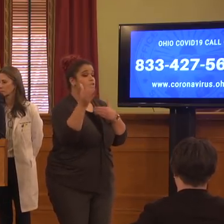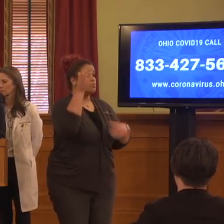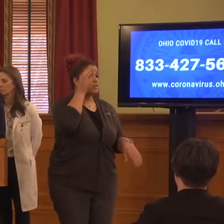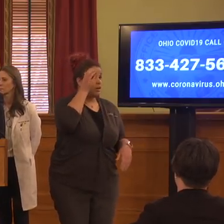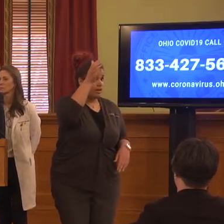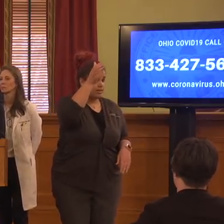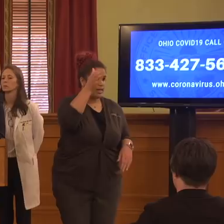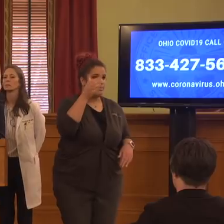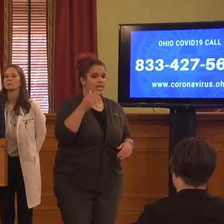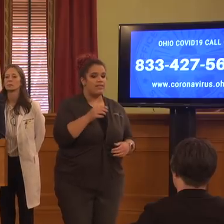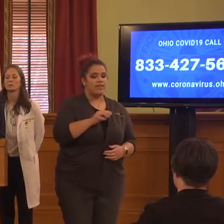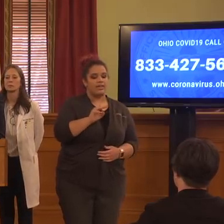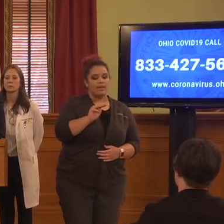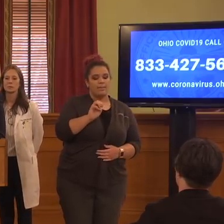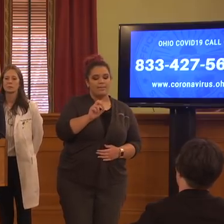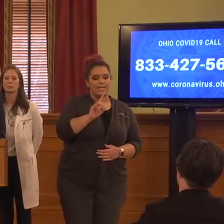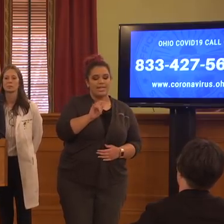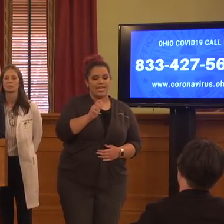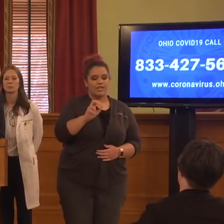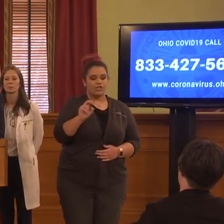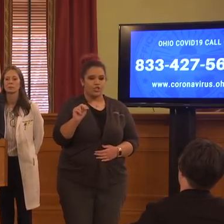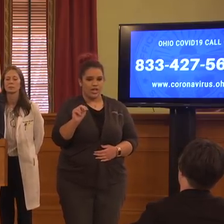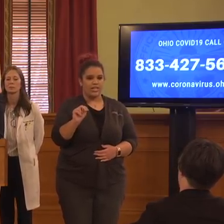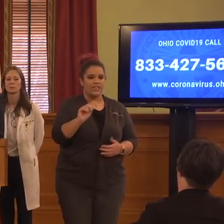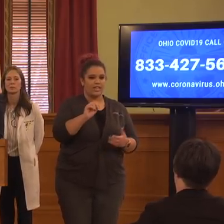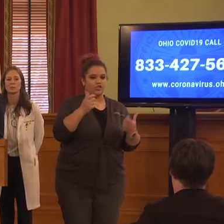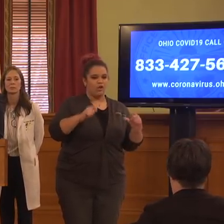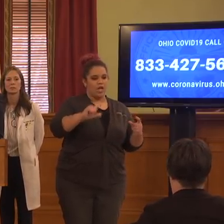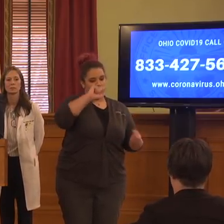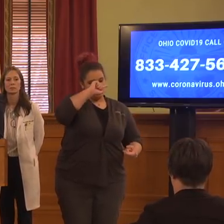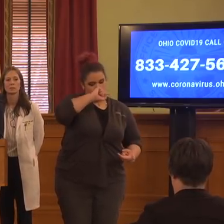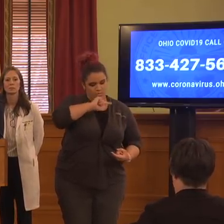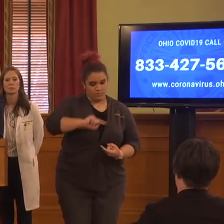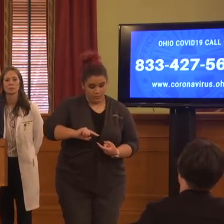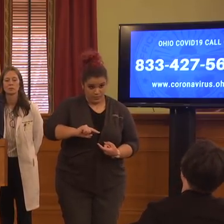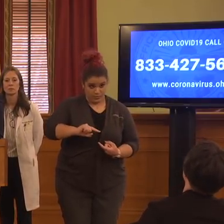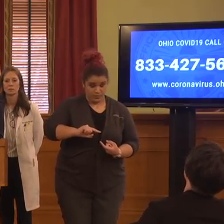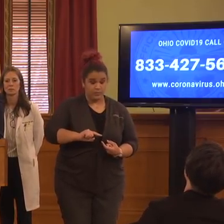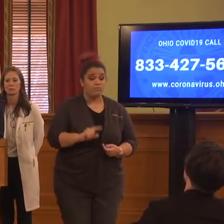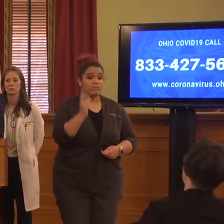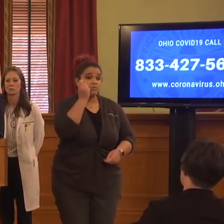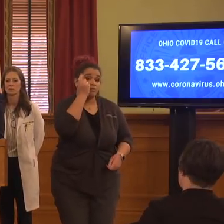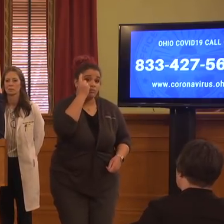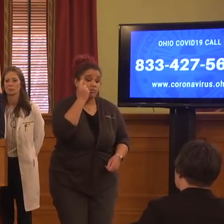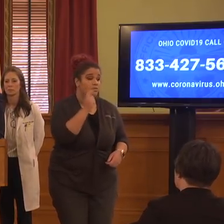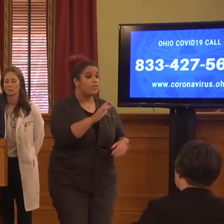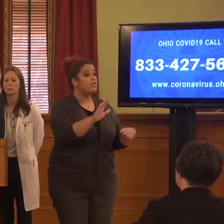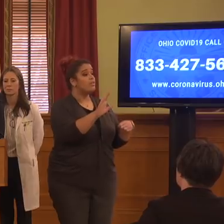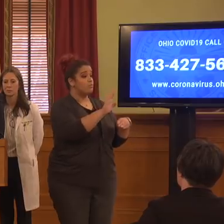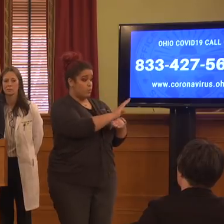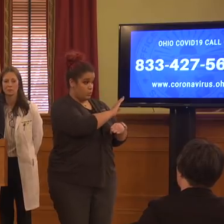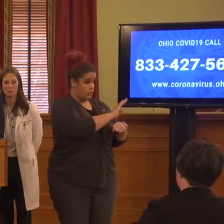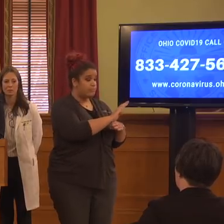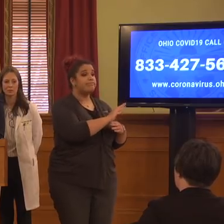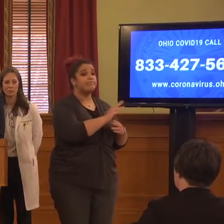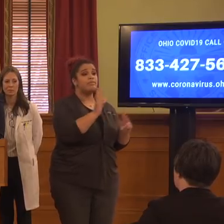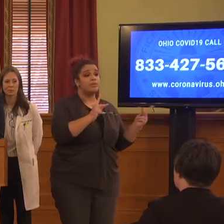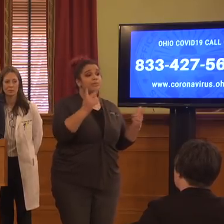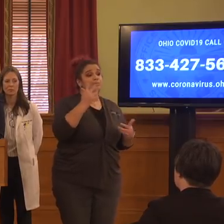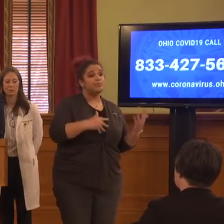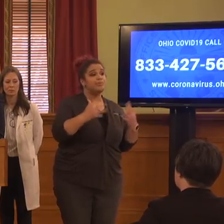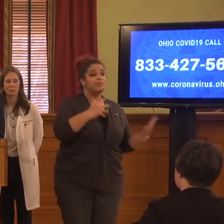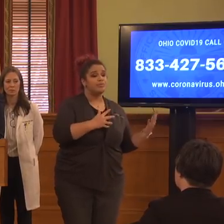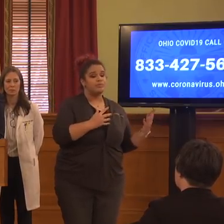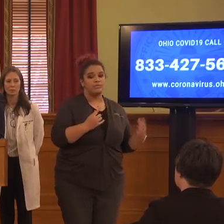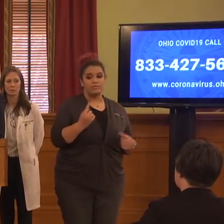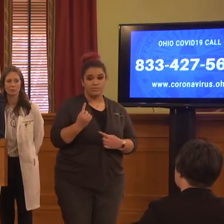employers understand that language well. Having a sick employee in your workplace that spreads to other employees in